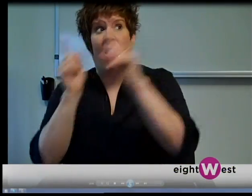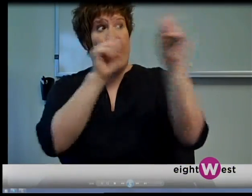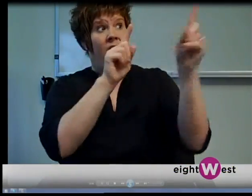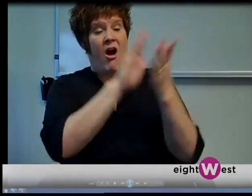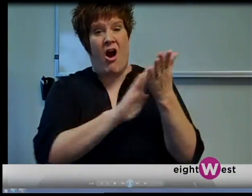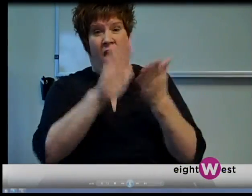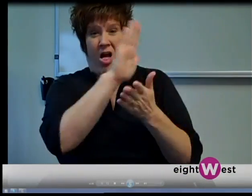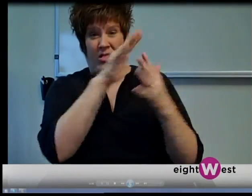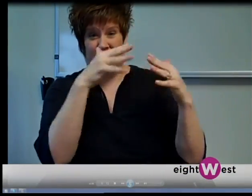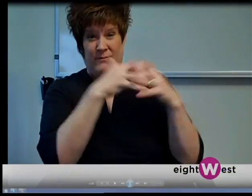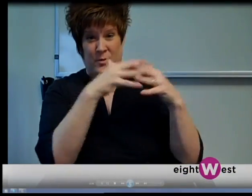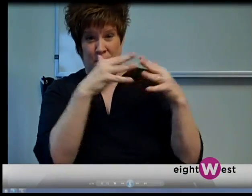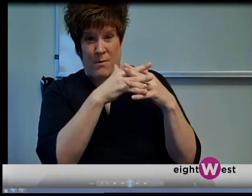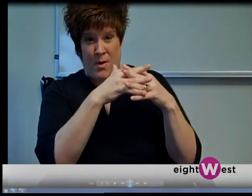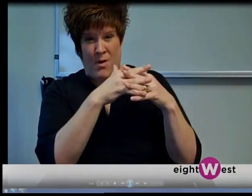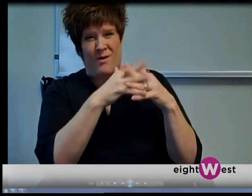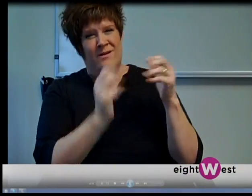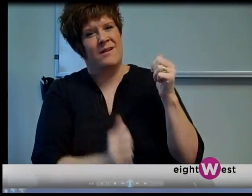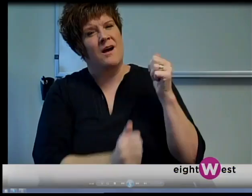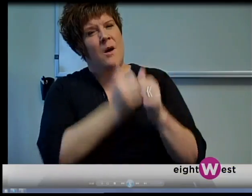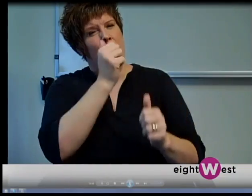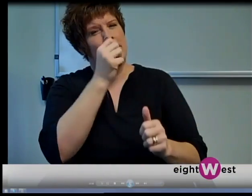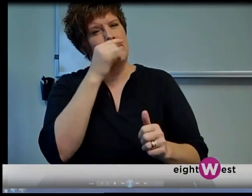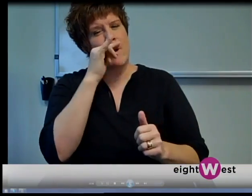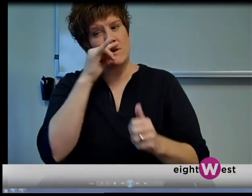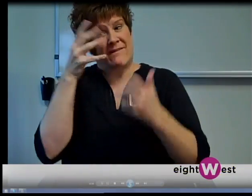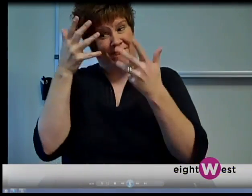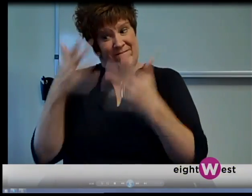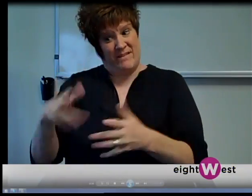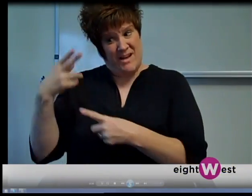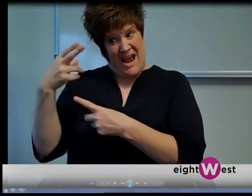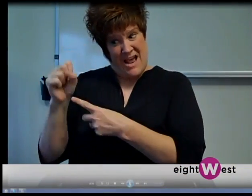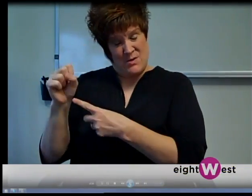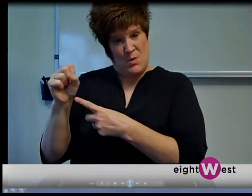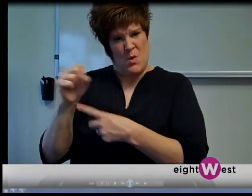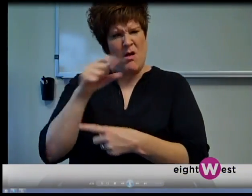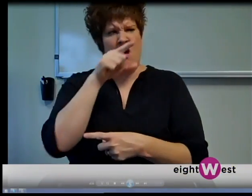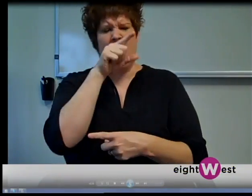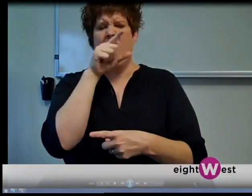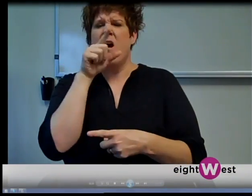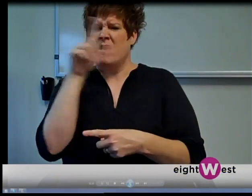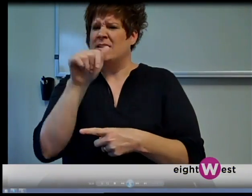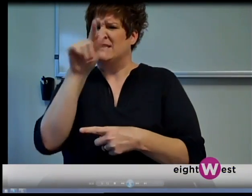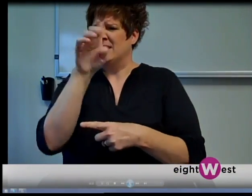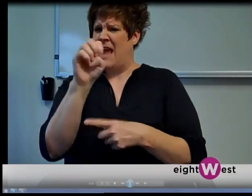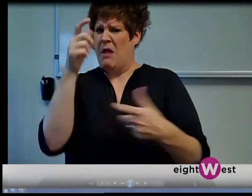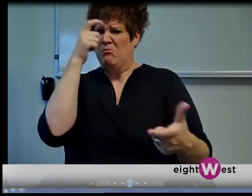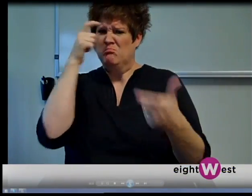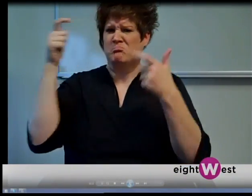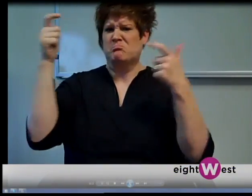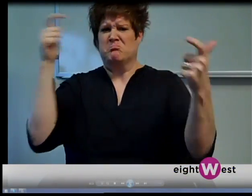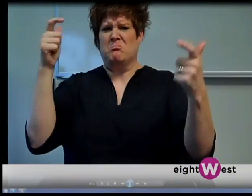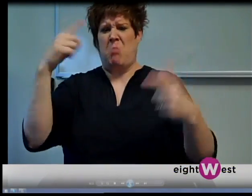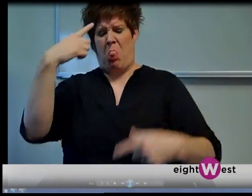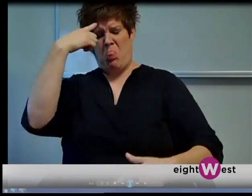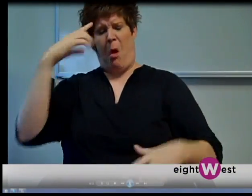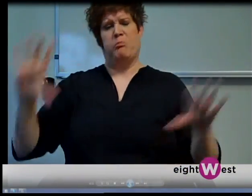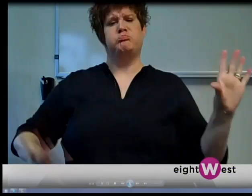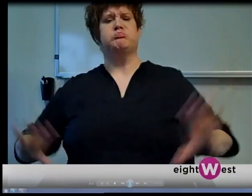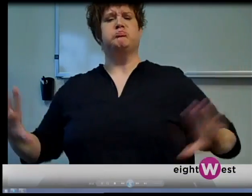natural things that you as a student need to be sort of gifted in to catch on? Because I watch this and think, I don't know if I could do it. With any